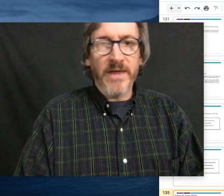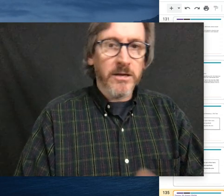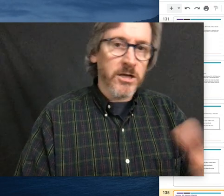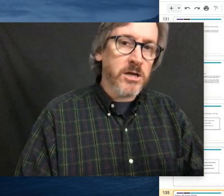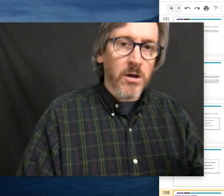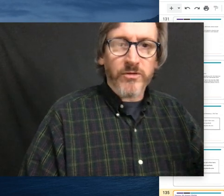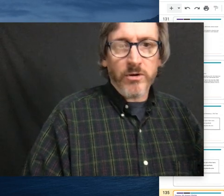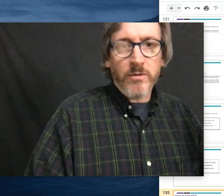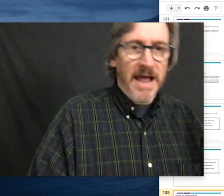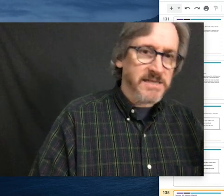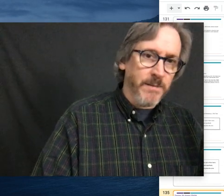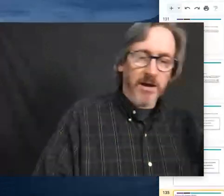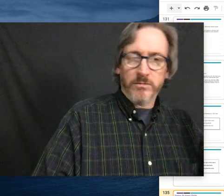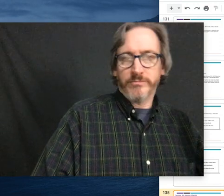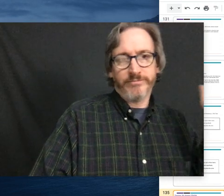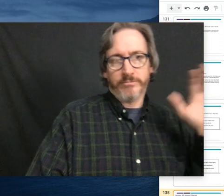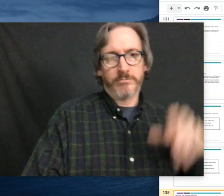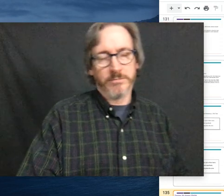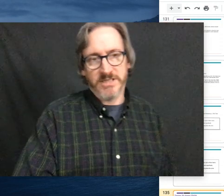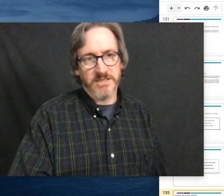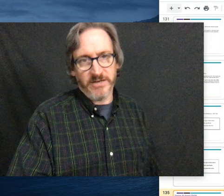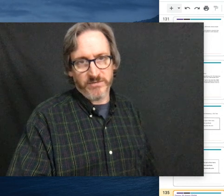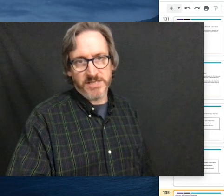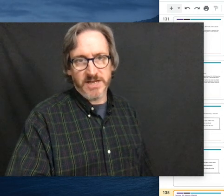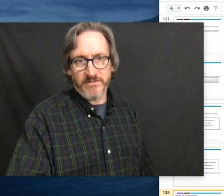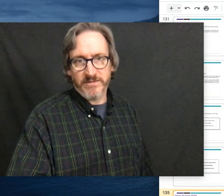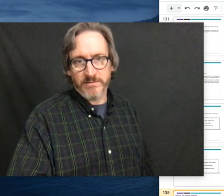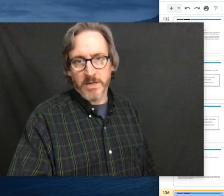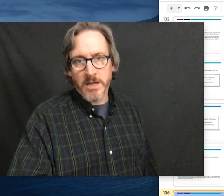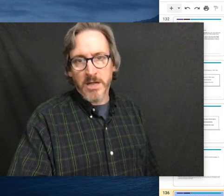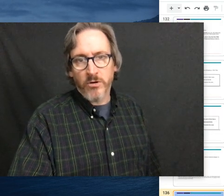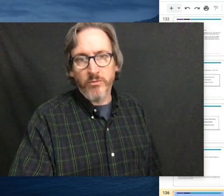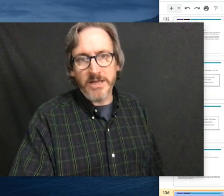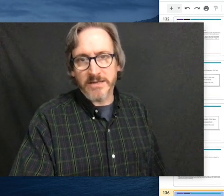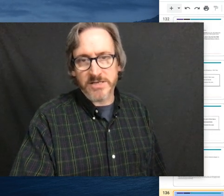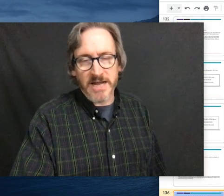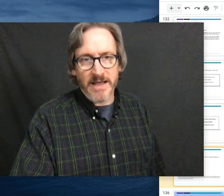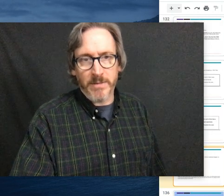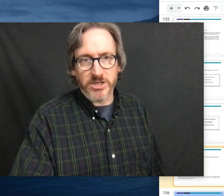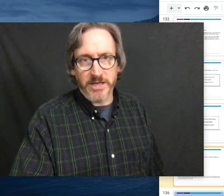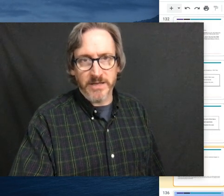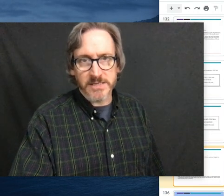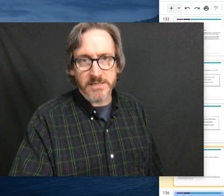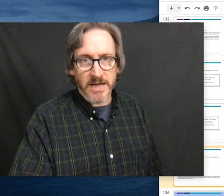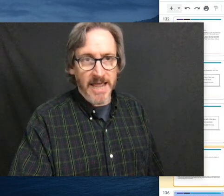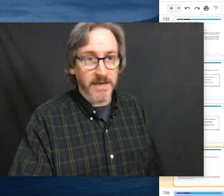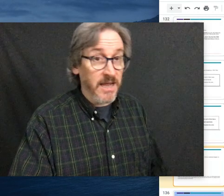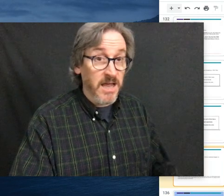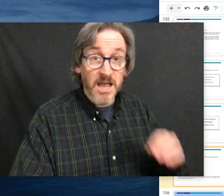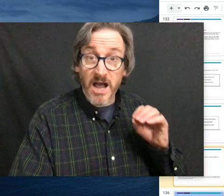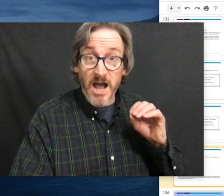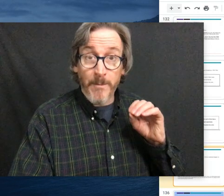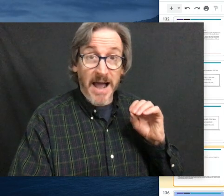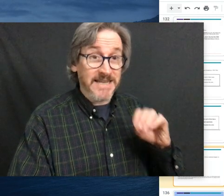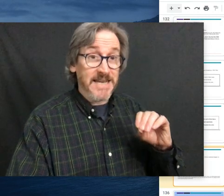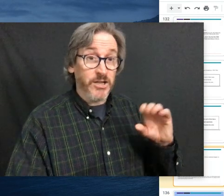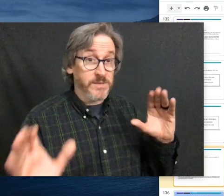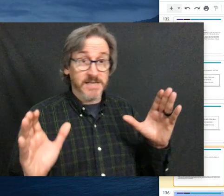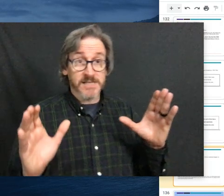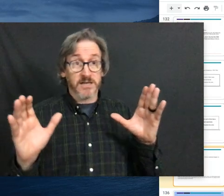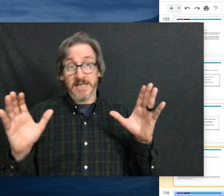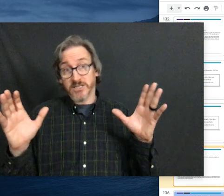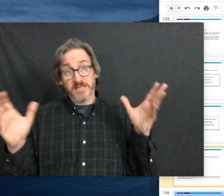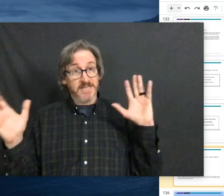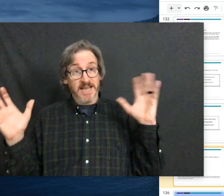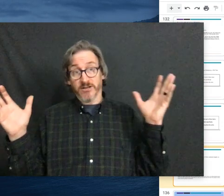and then go through, ask about different stuff. Really, there's not that much in this. Again, I tend to use